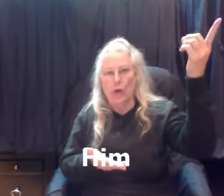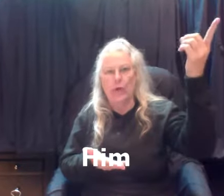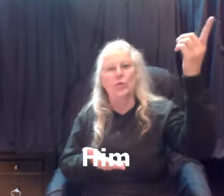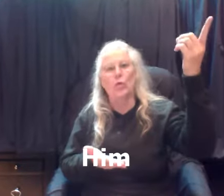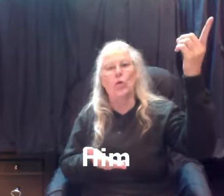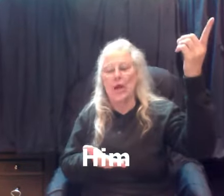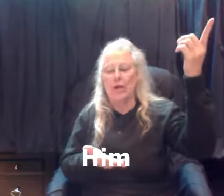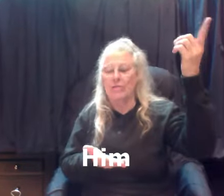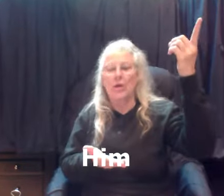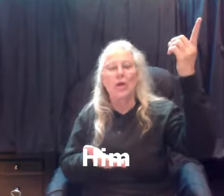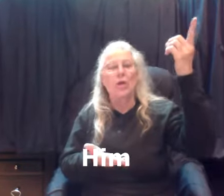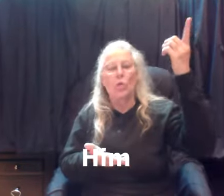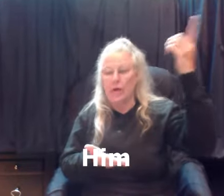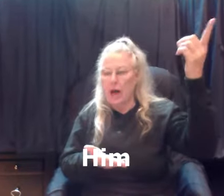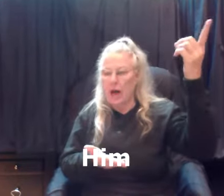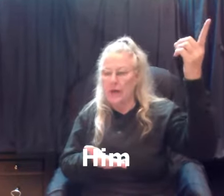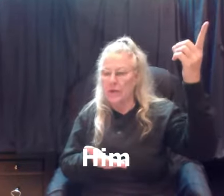toward heaven where God is.